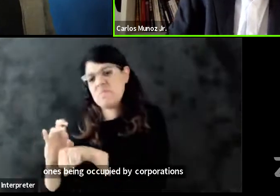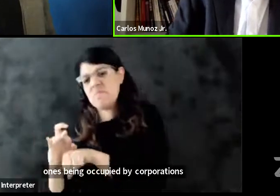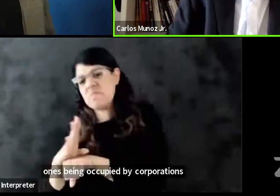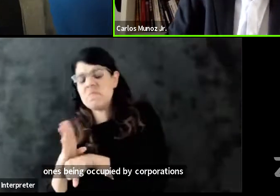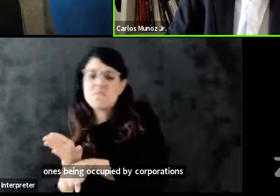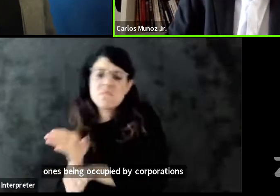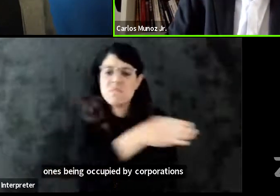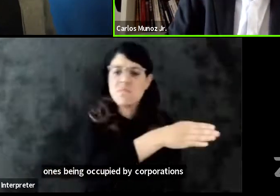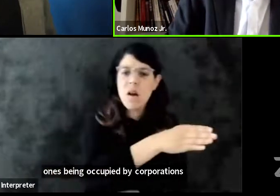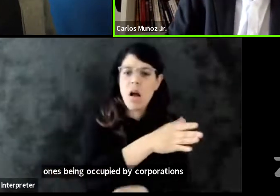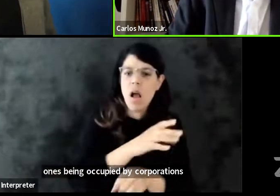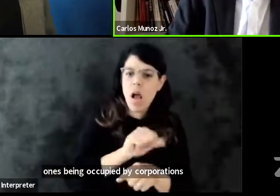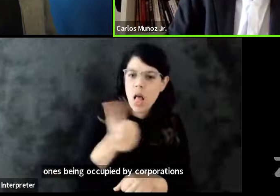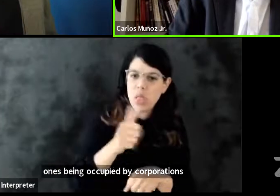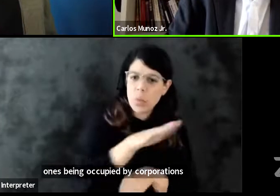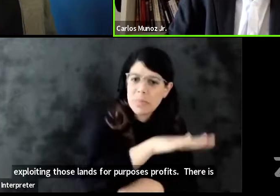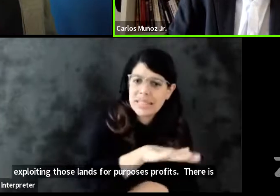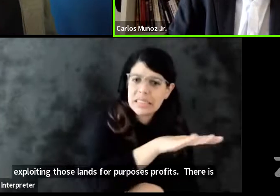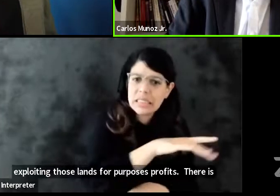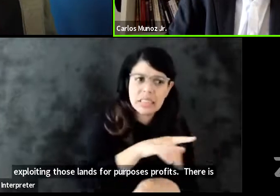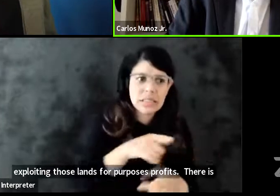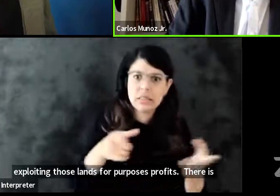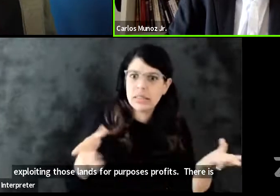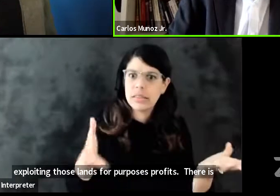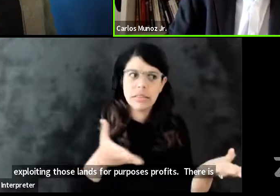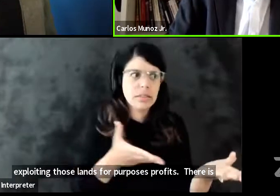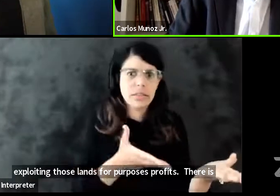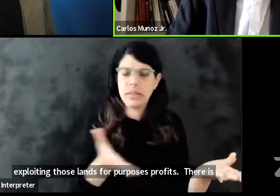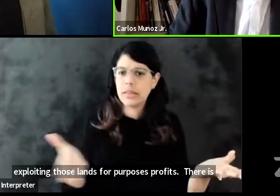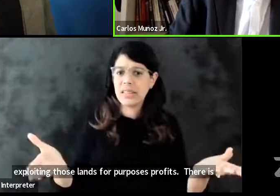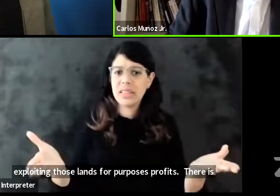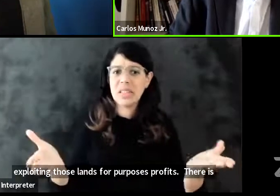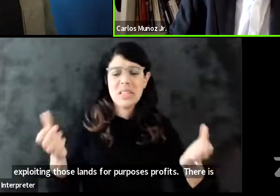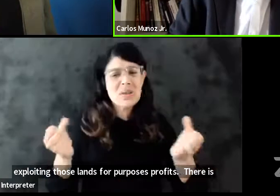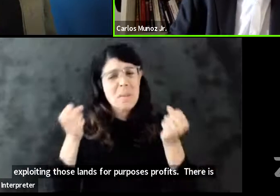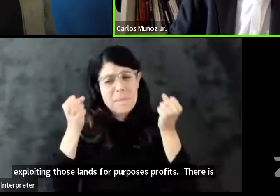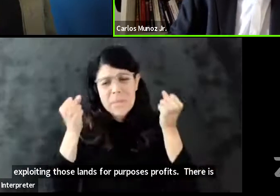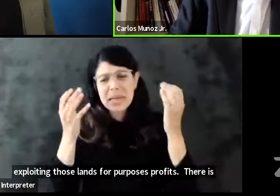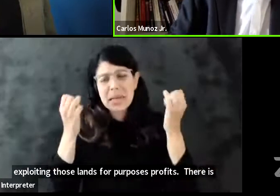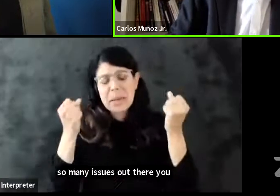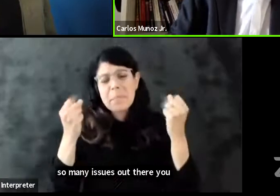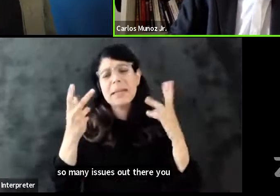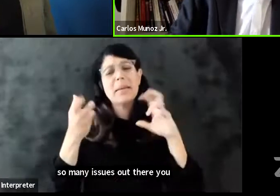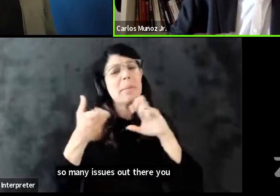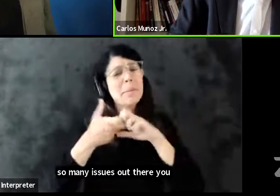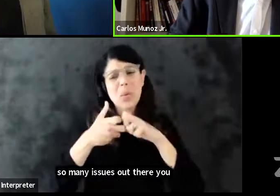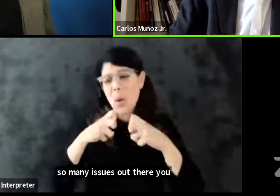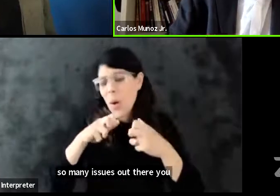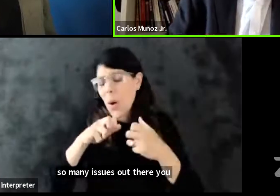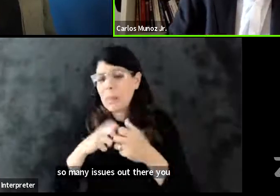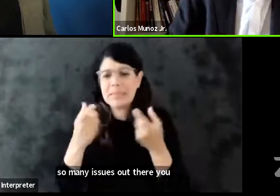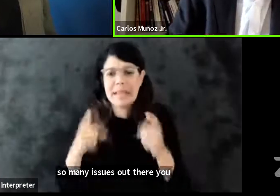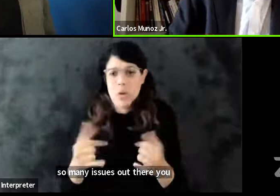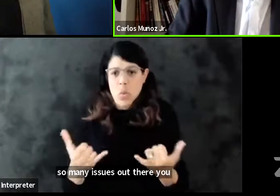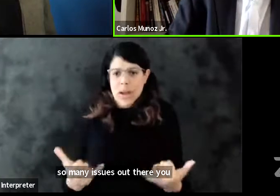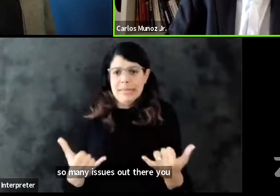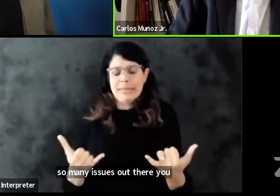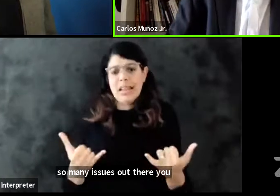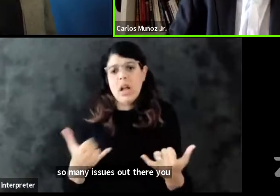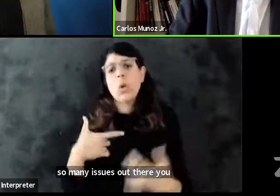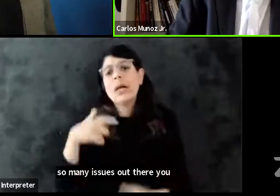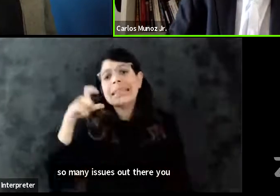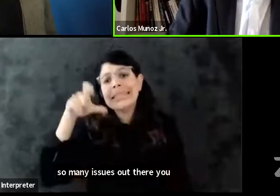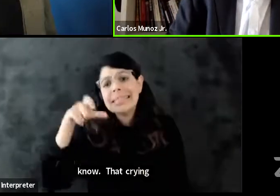there, that are crying for leadership from the college